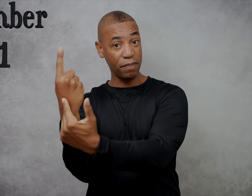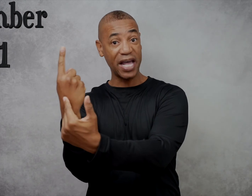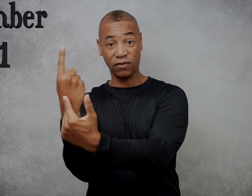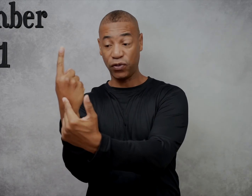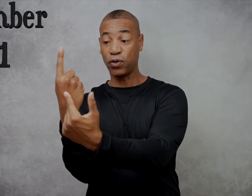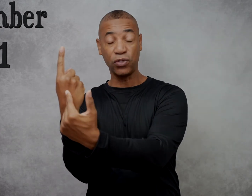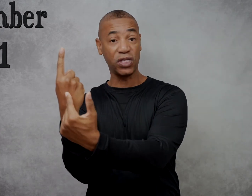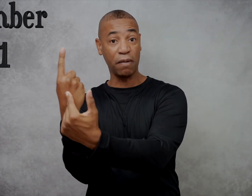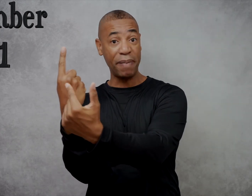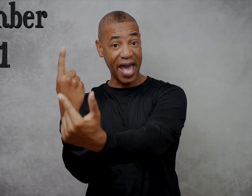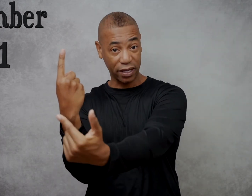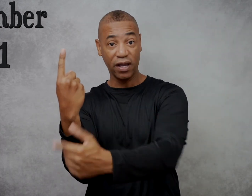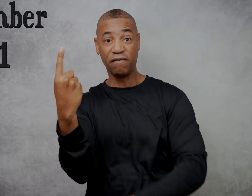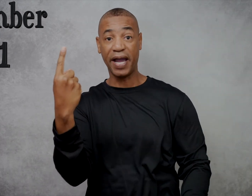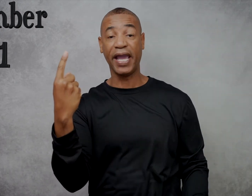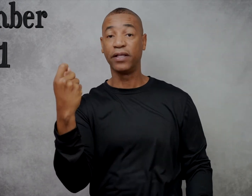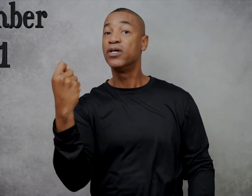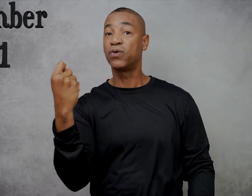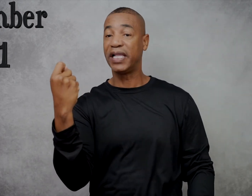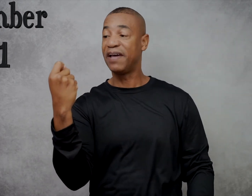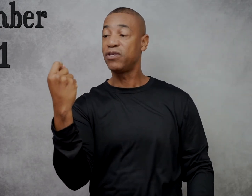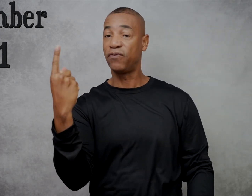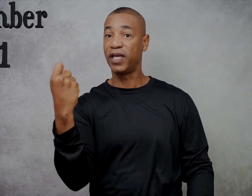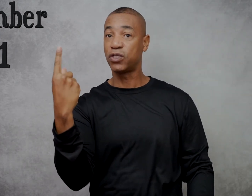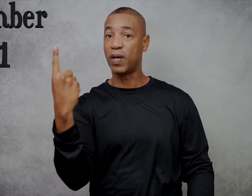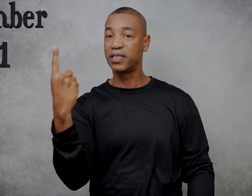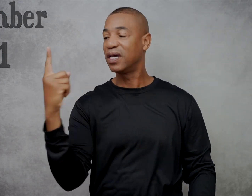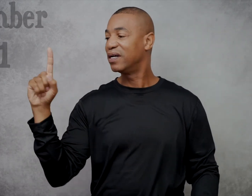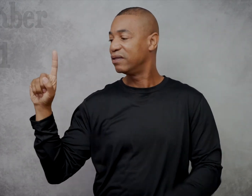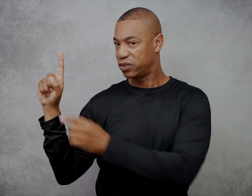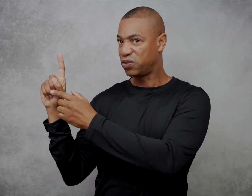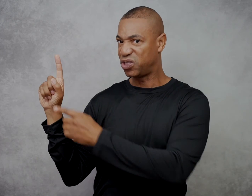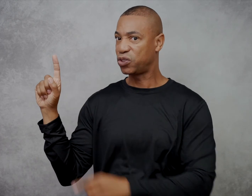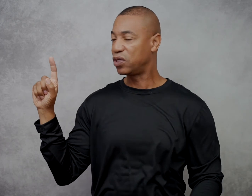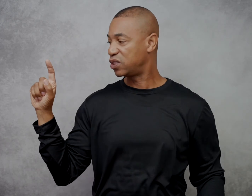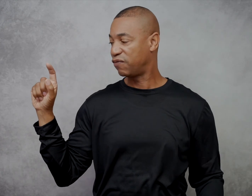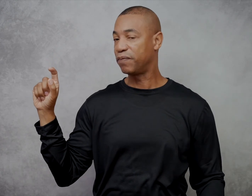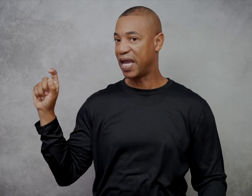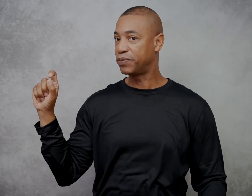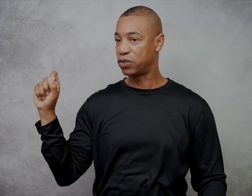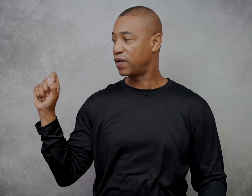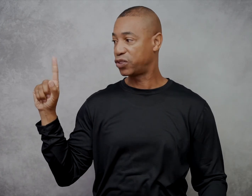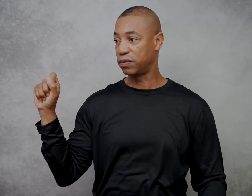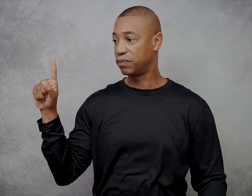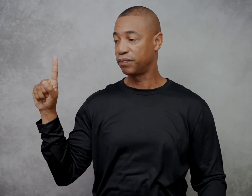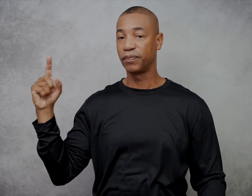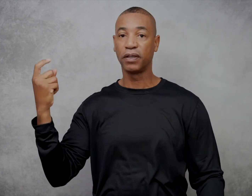as a viewer, you see the back of my hand. So 11, you flick it twice, so just so you can see it from the opposite direction.